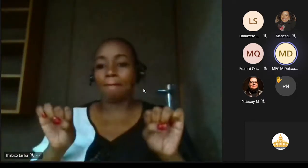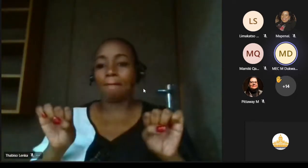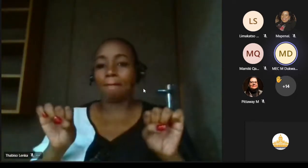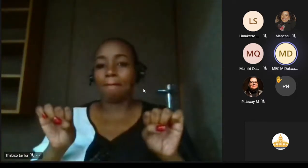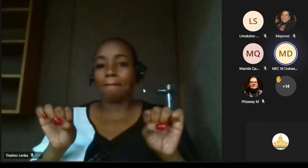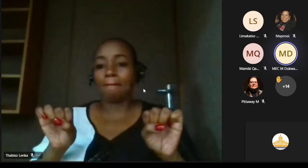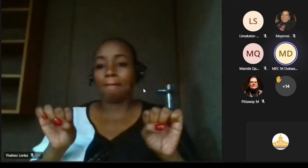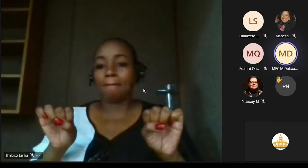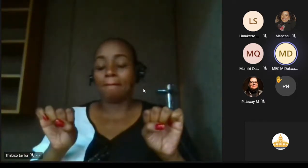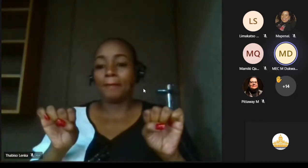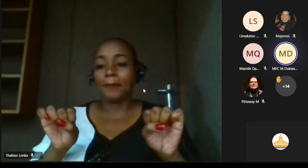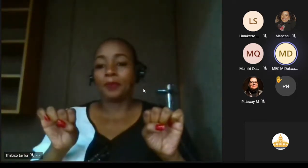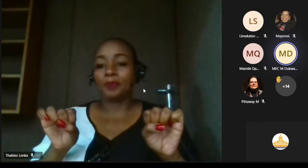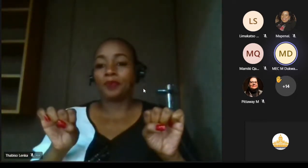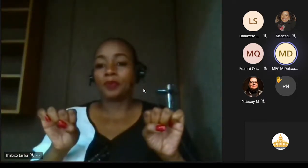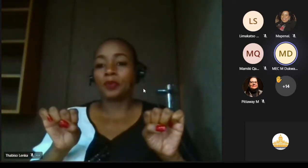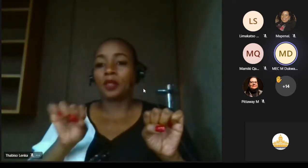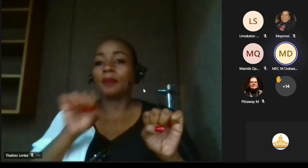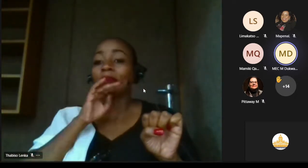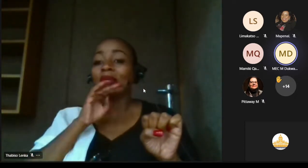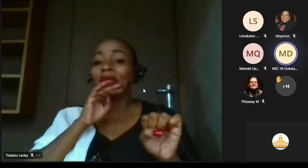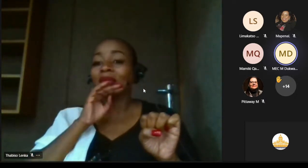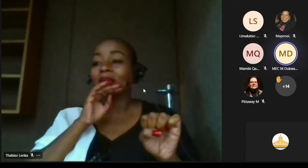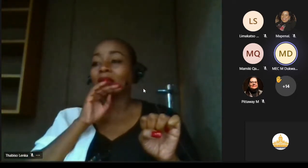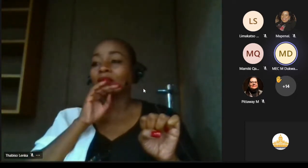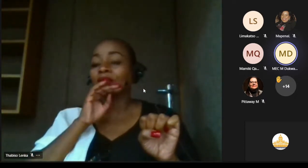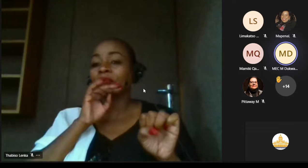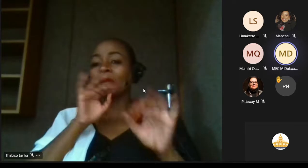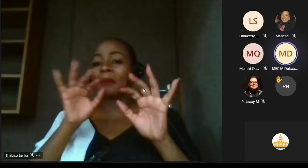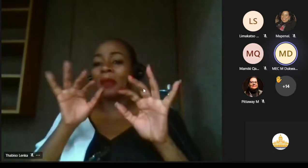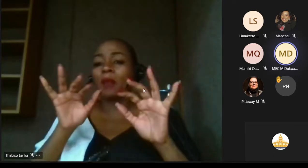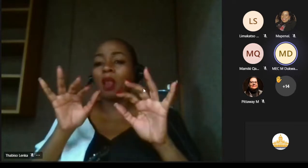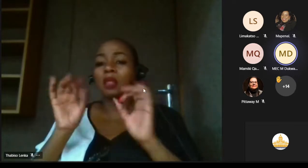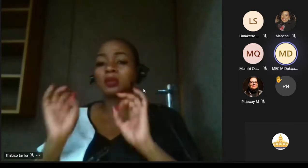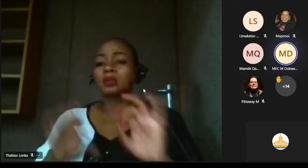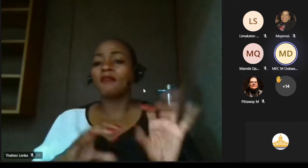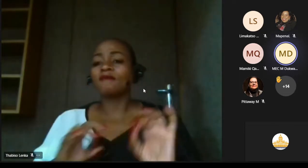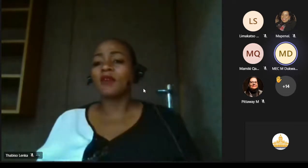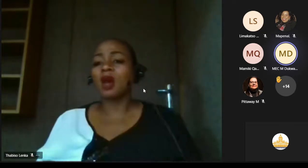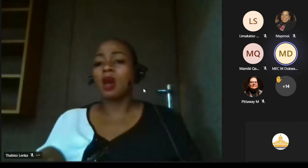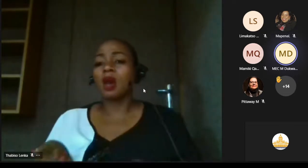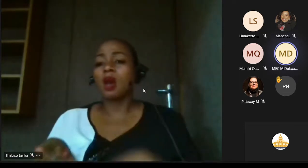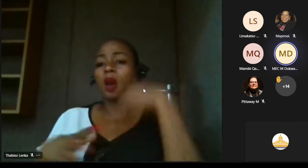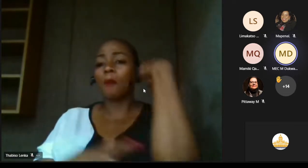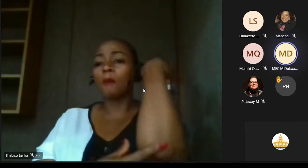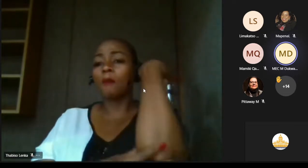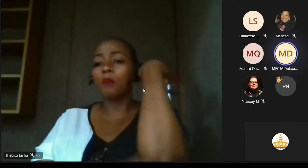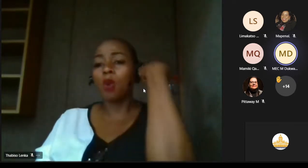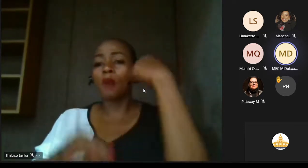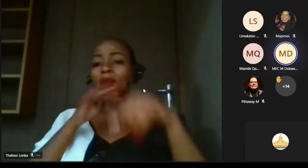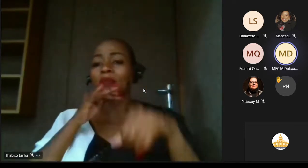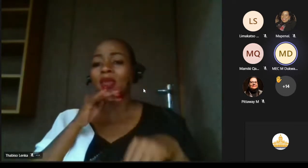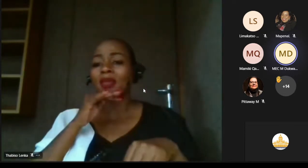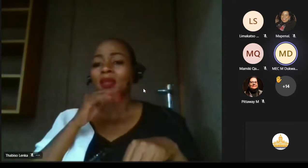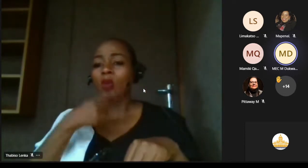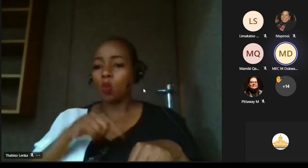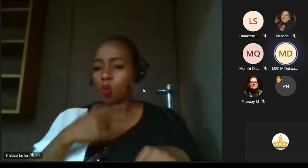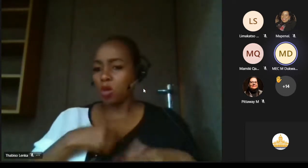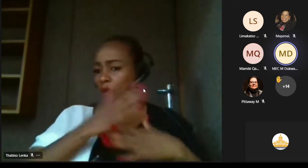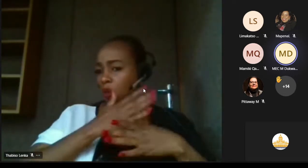Institutional capacity and widespread poverty across Free State communities continue to undermine our efforts to strengthen